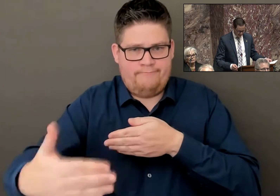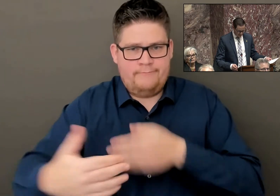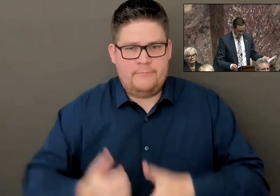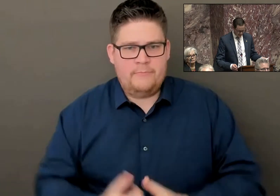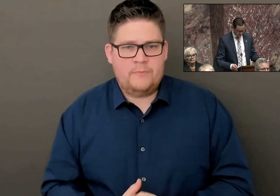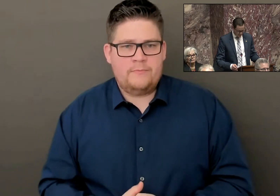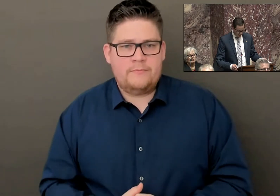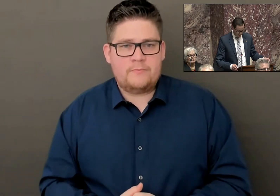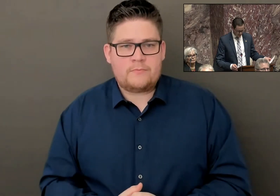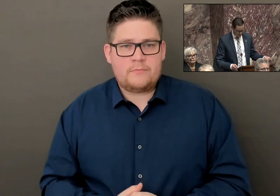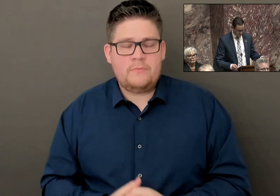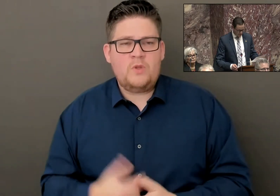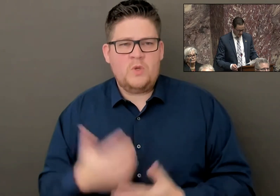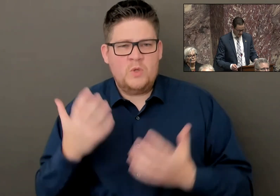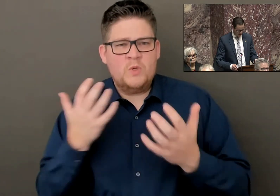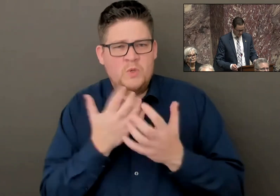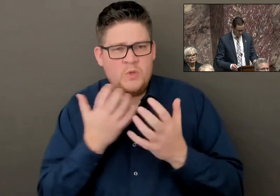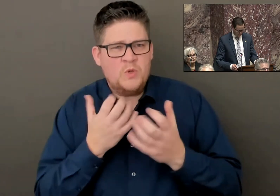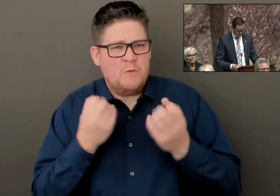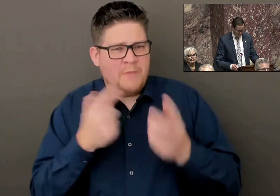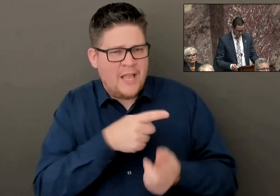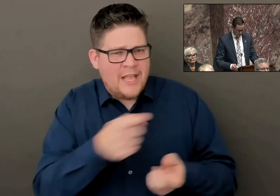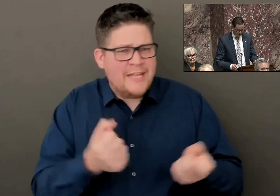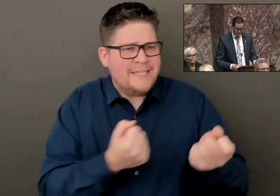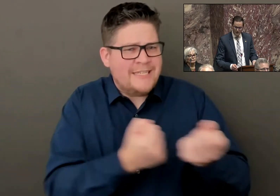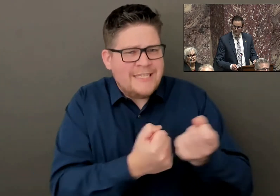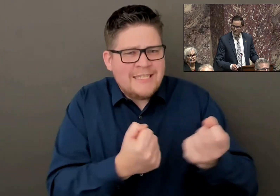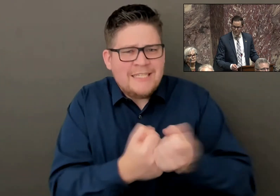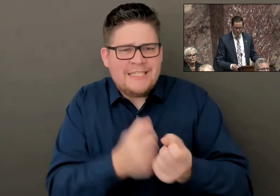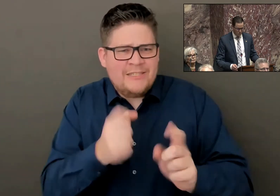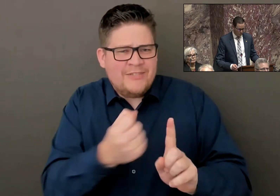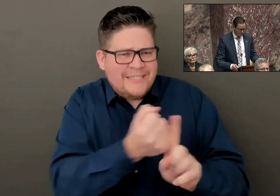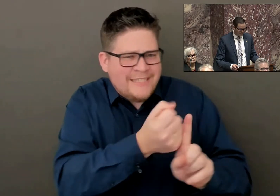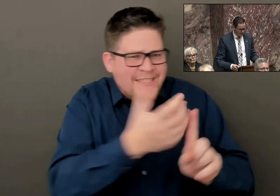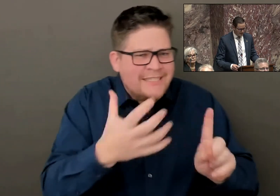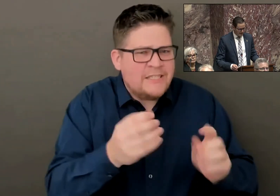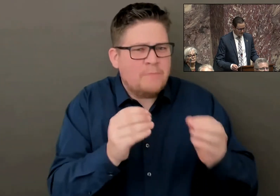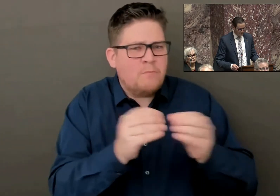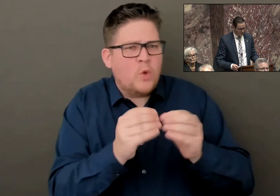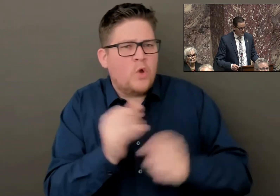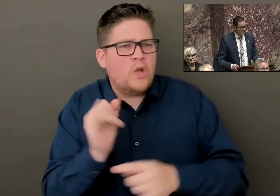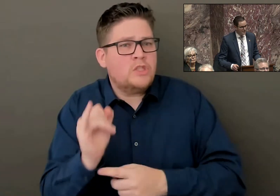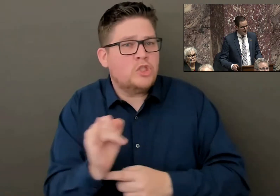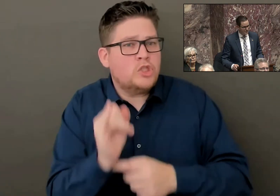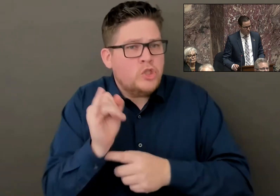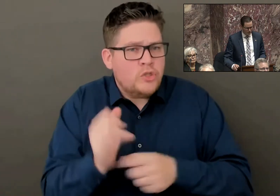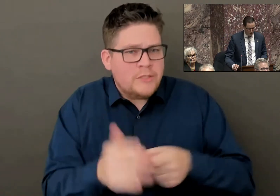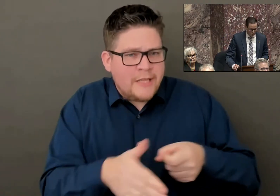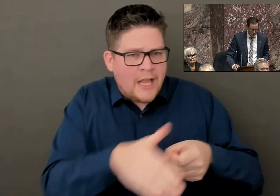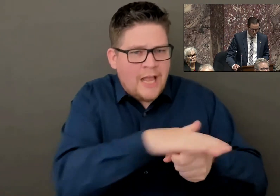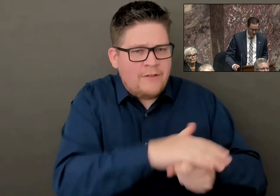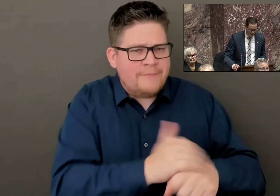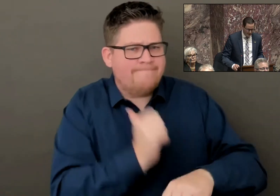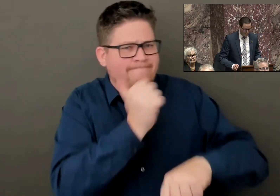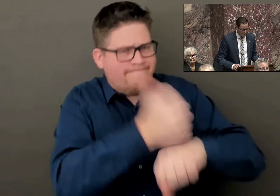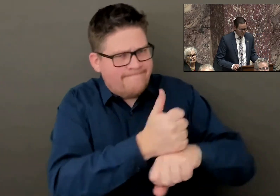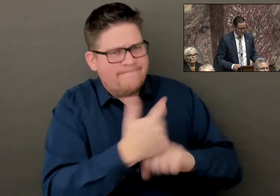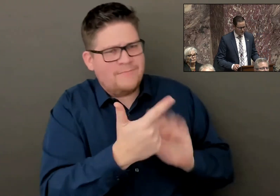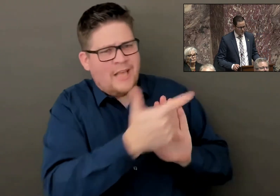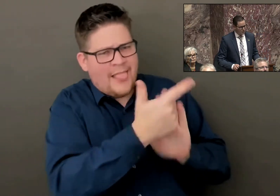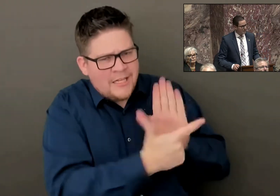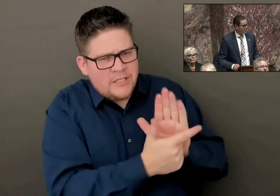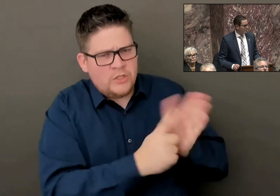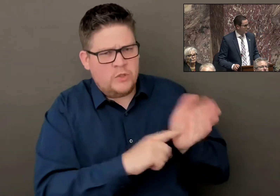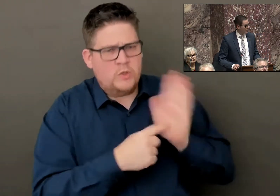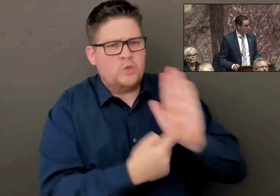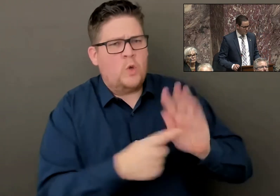just attended the 7th Biennial BC Fallen Firefighters Memorial. And the final sentences that we all heard of the